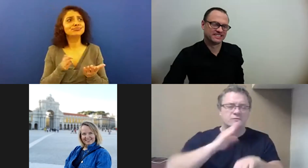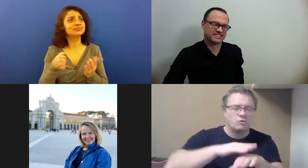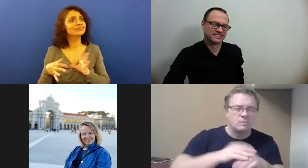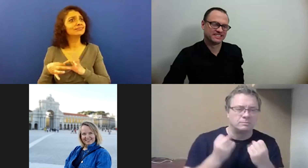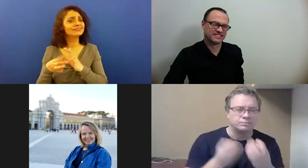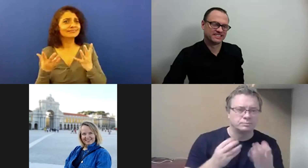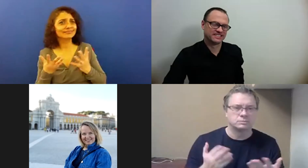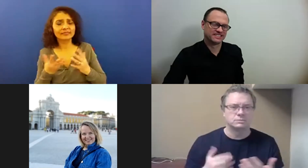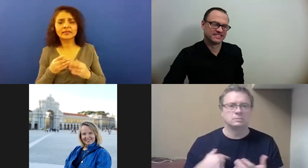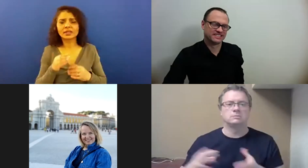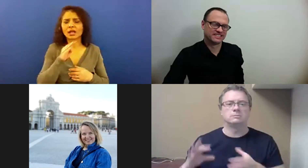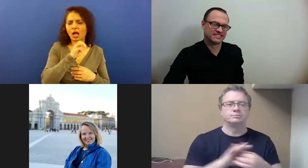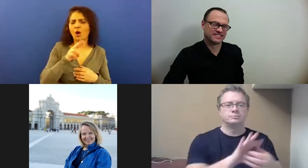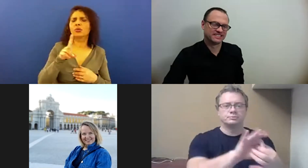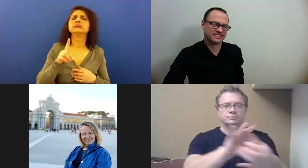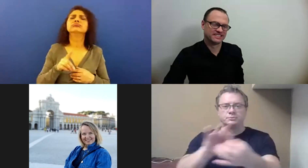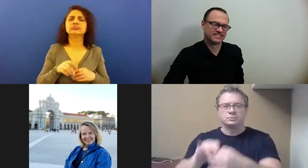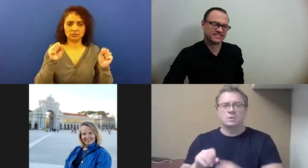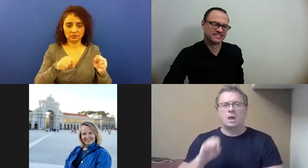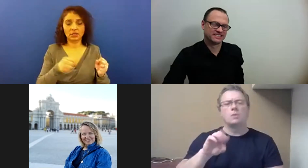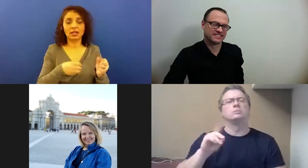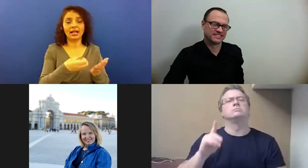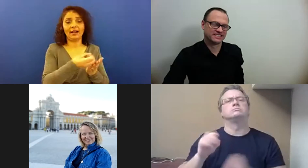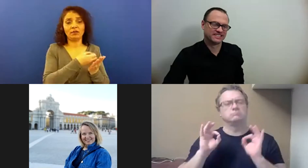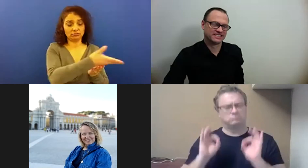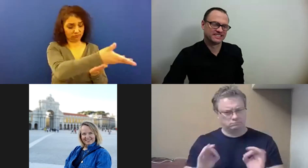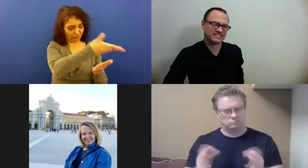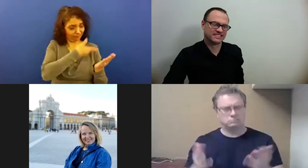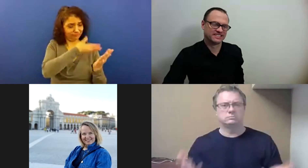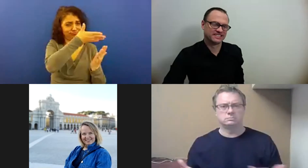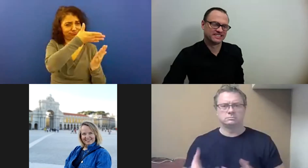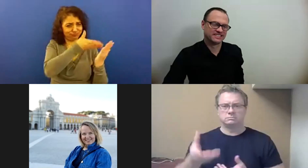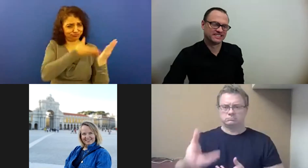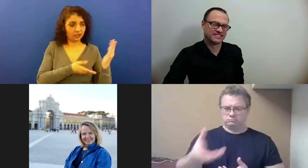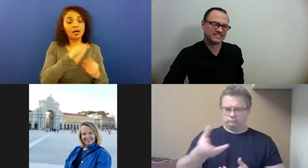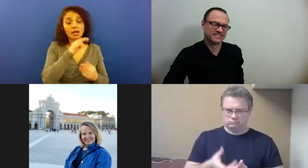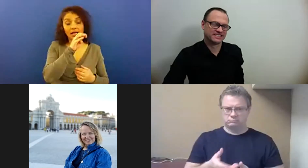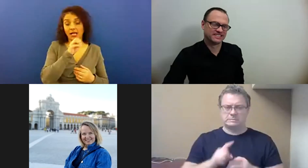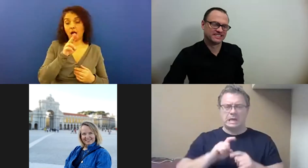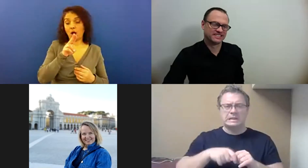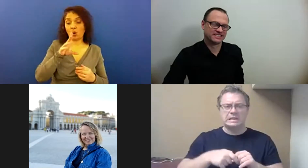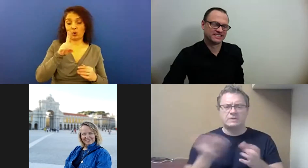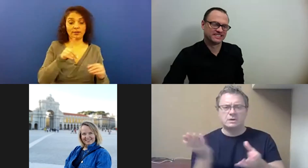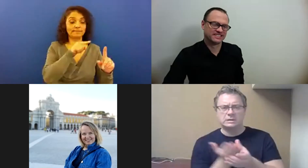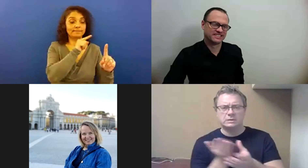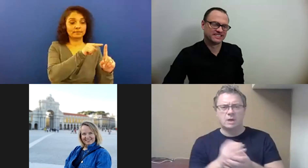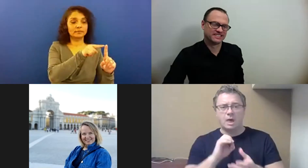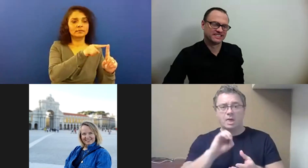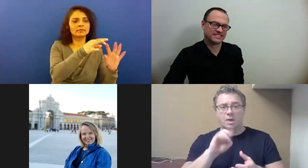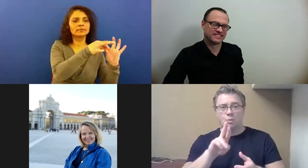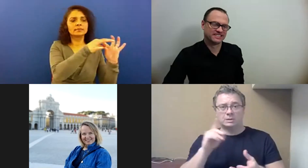And I told them, I need your information. And the EUD told me, sure. So they gave me